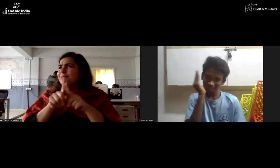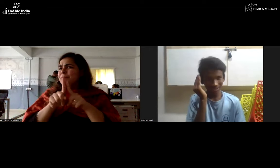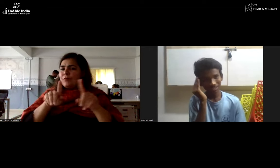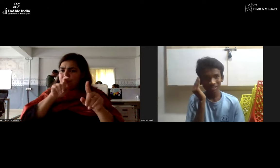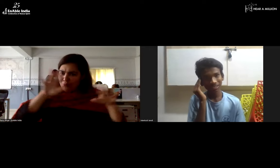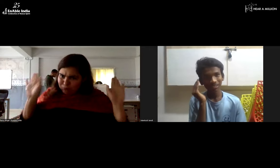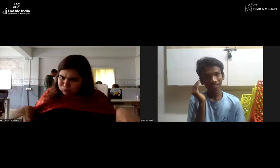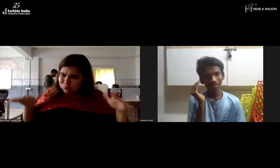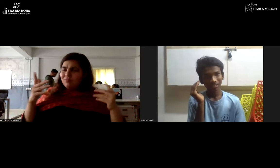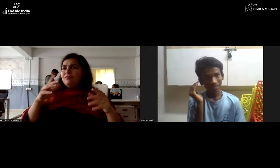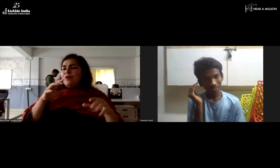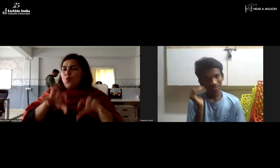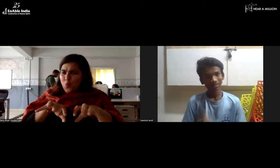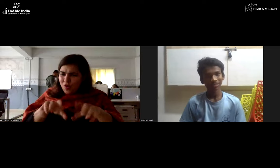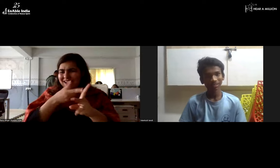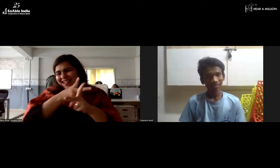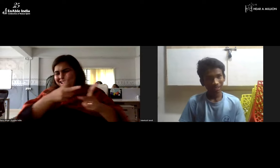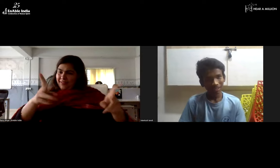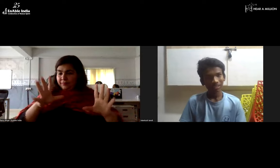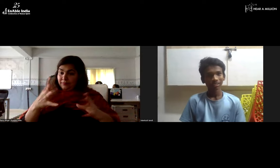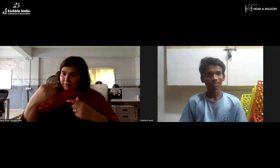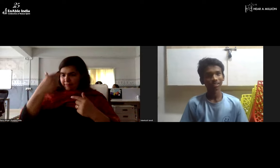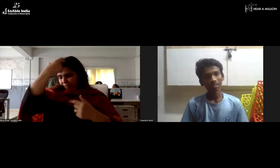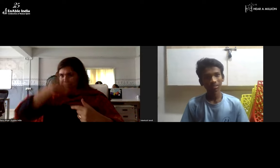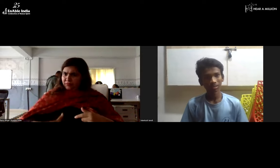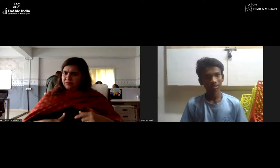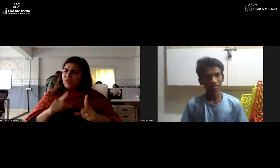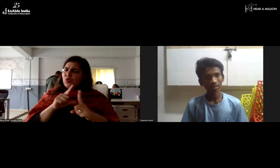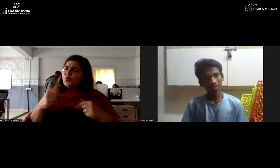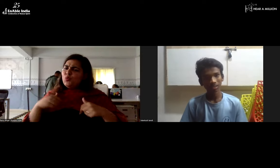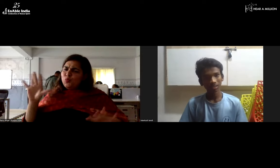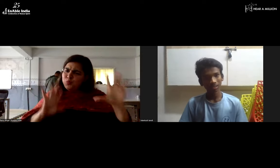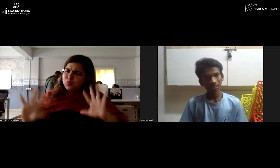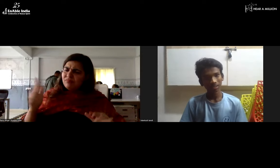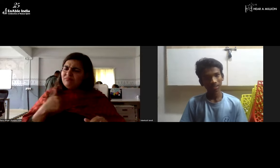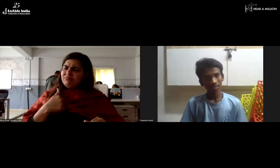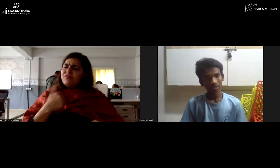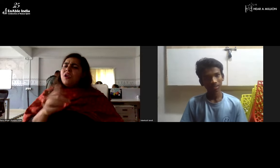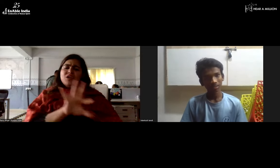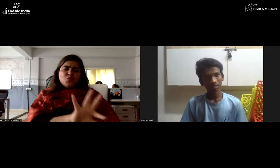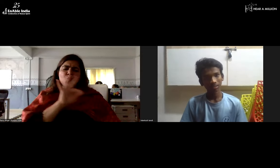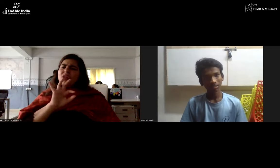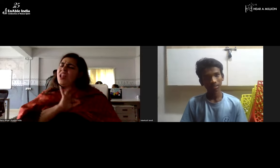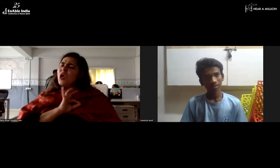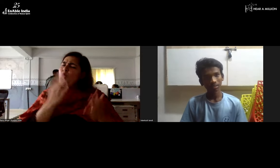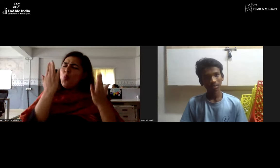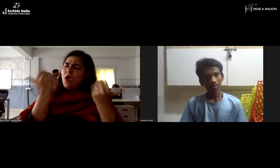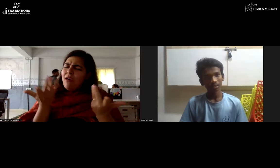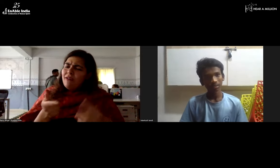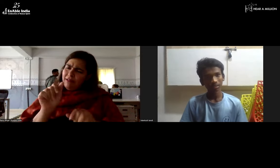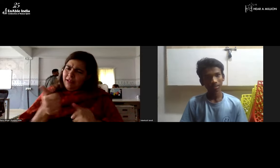I'm more comfortable with fractions where you Fractions. deduct and get the parts.